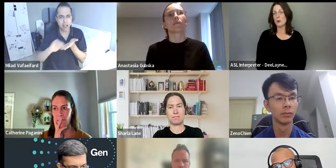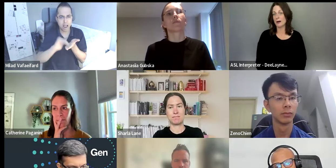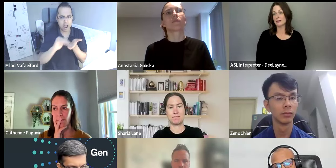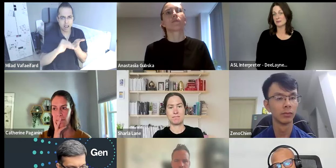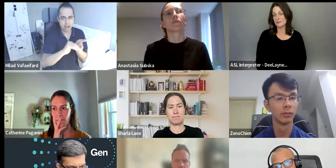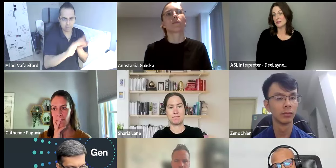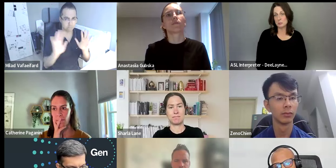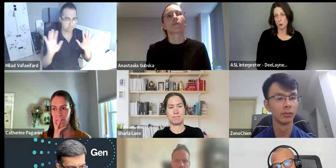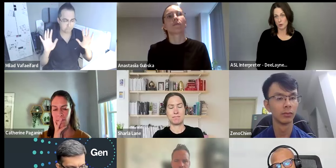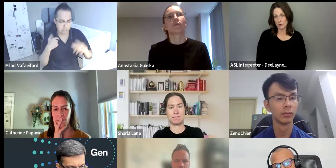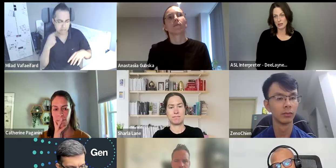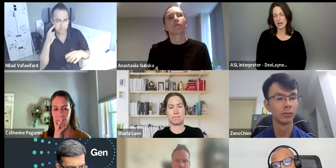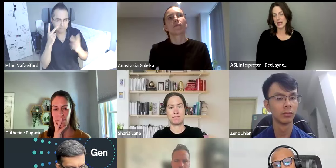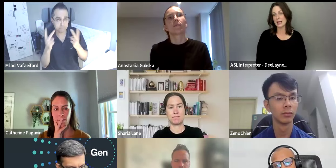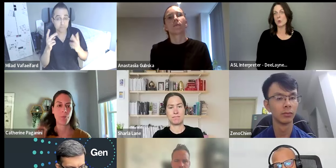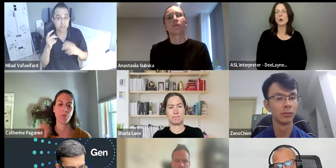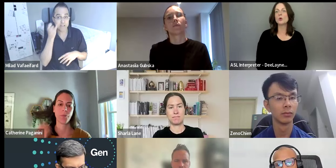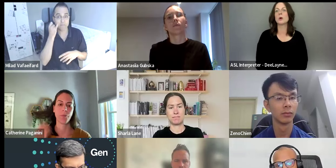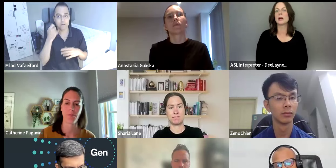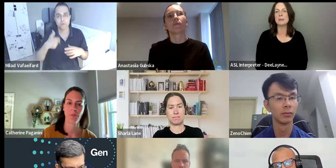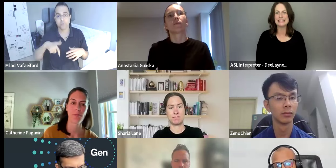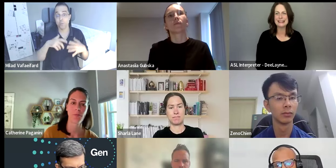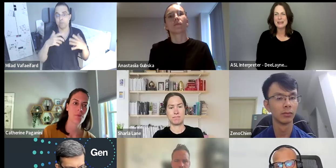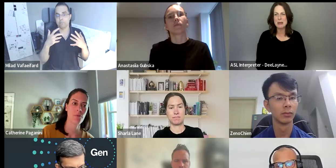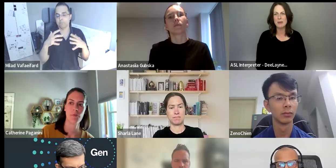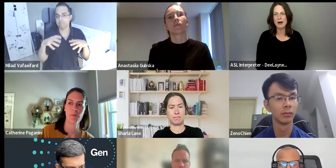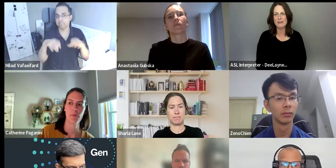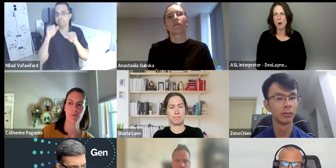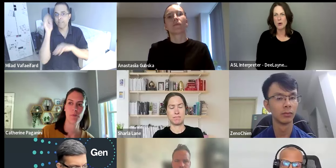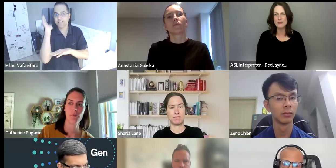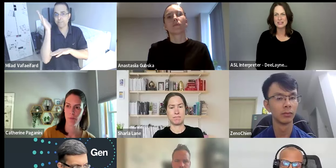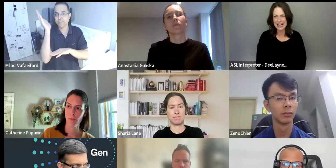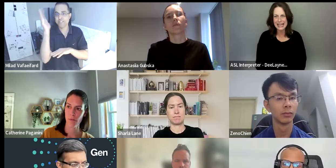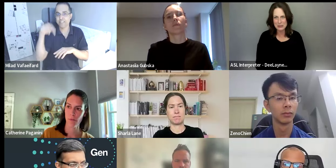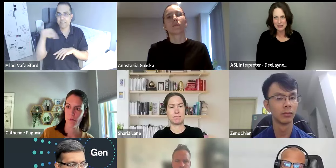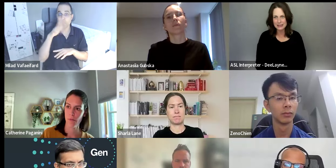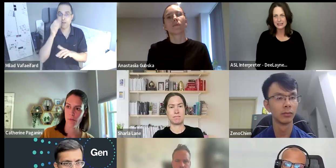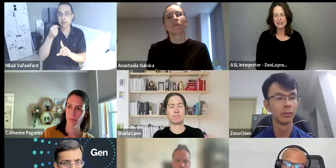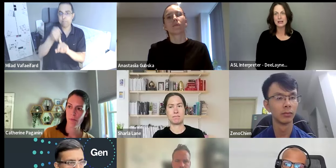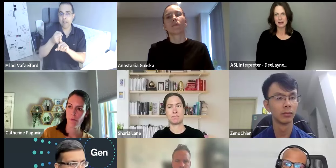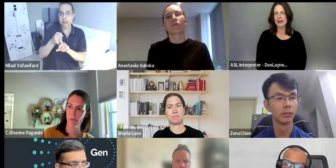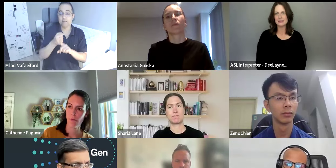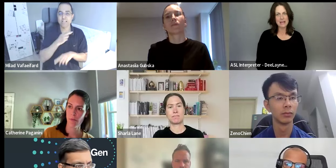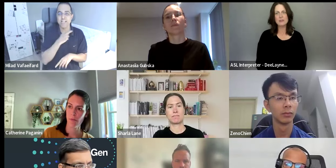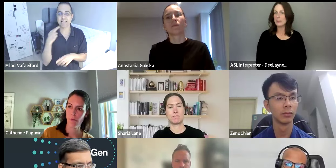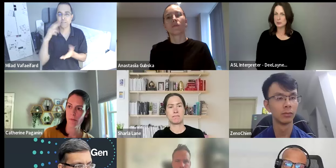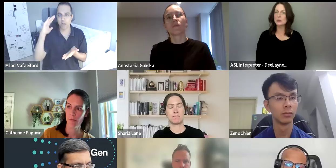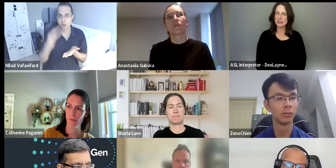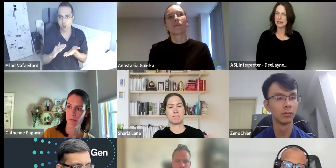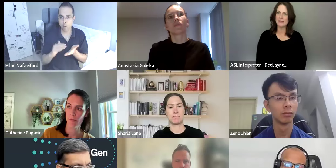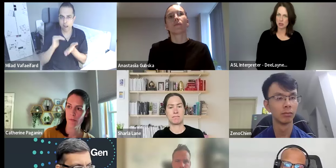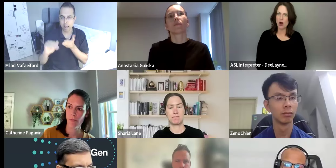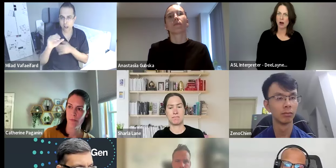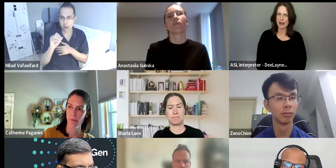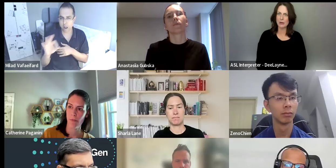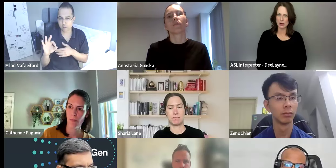when you are visible in a world where companies lay people off all the time, take the opportunity